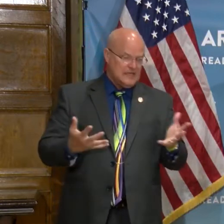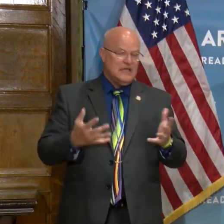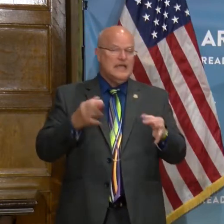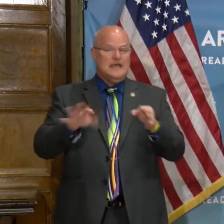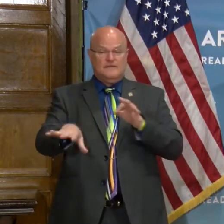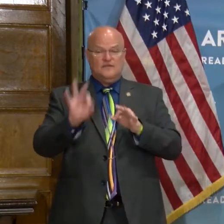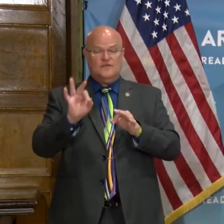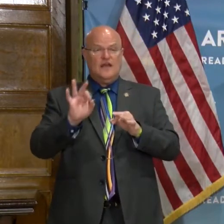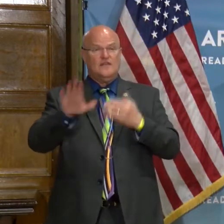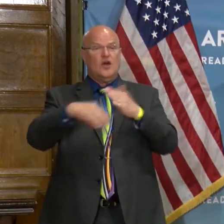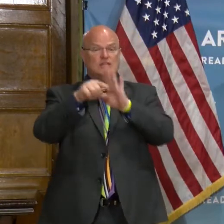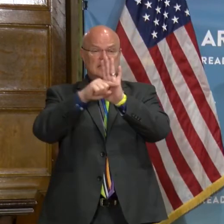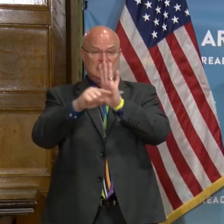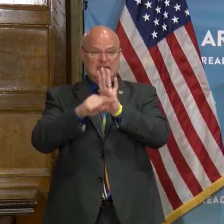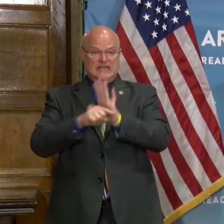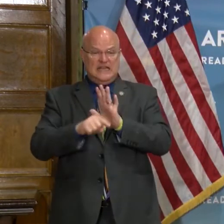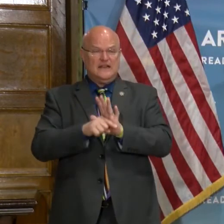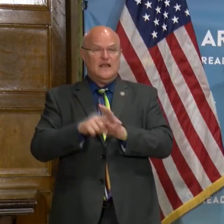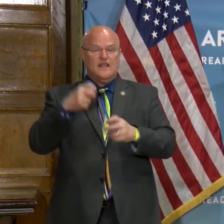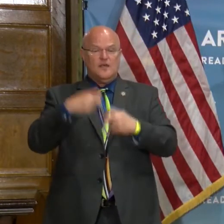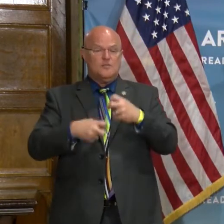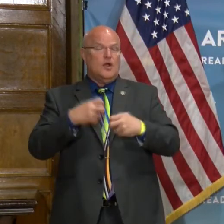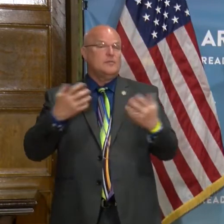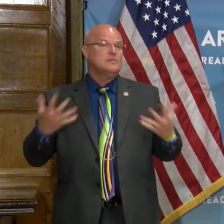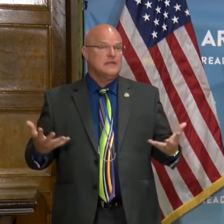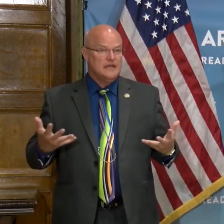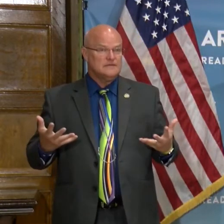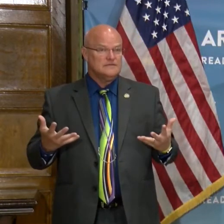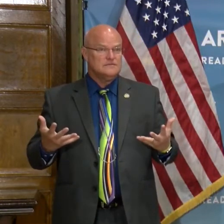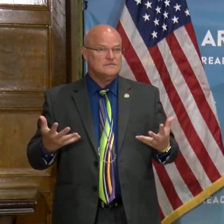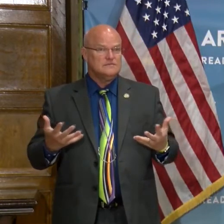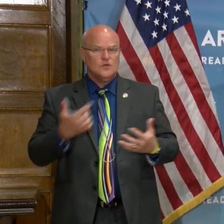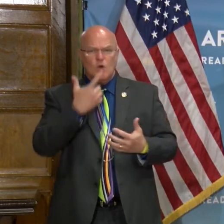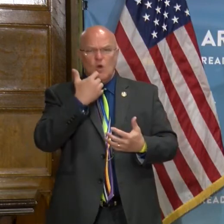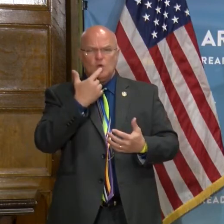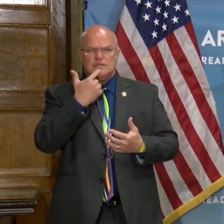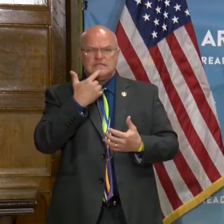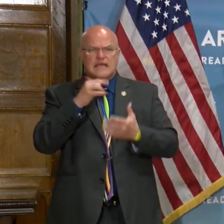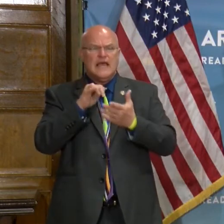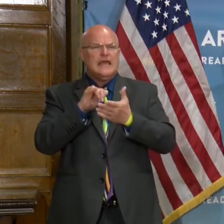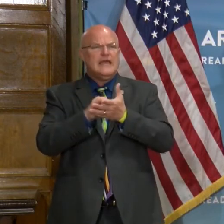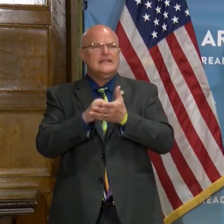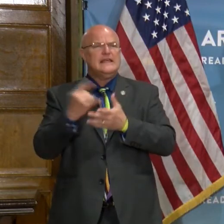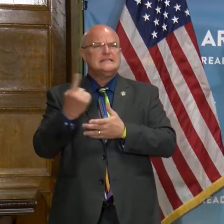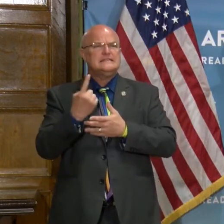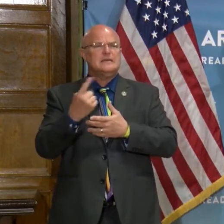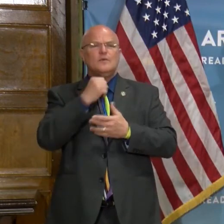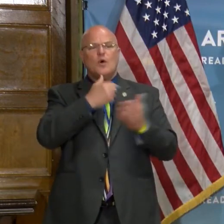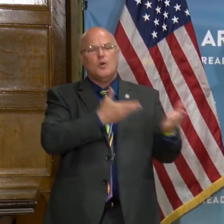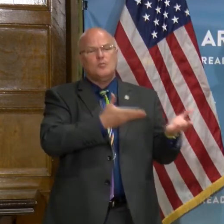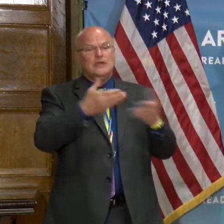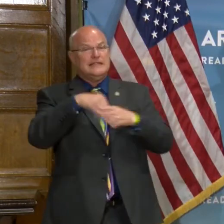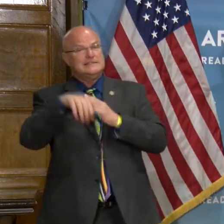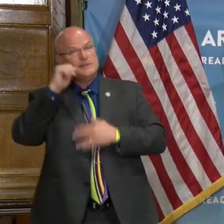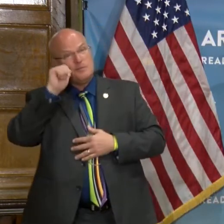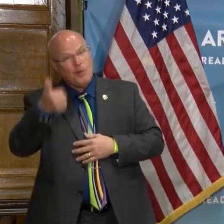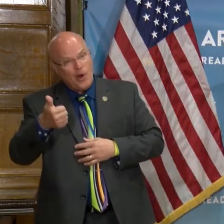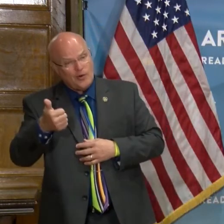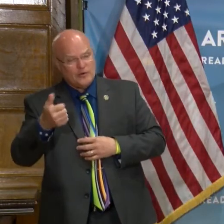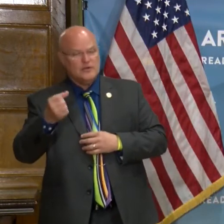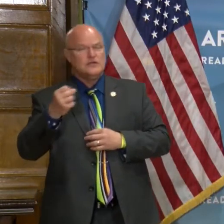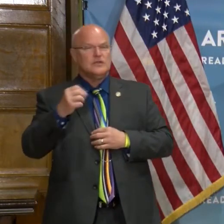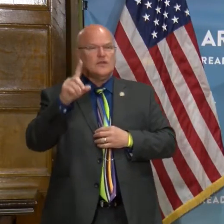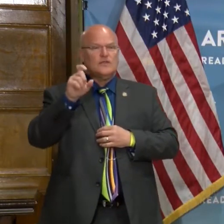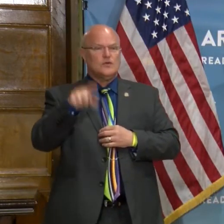and if you find they're all negative, the problem is then, who's to say that someone won't bring it in tomorrow? And so